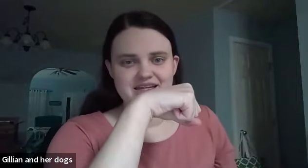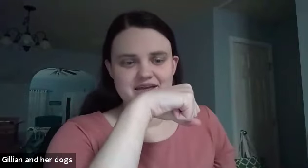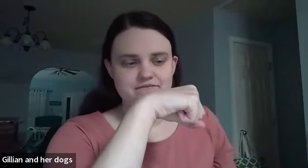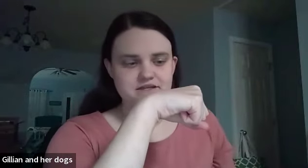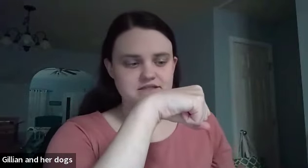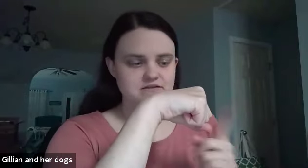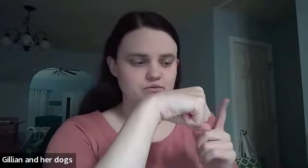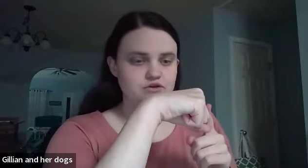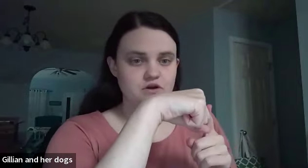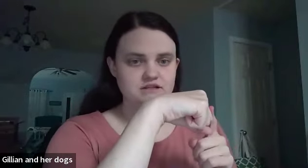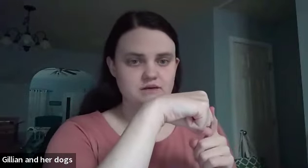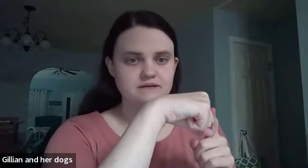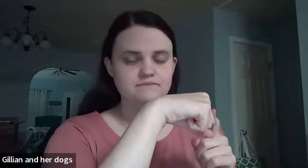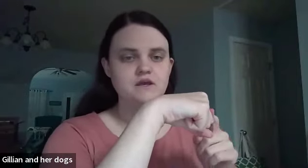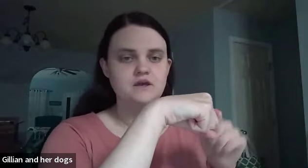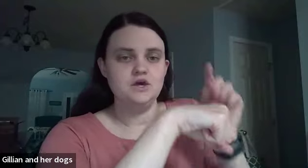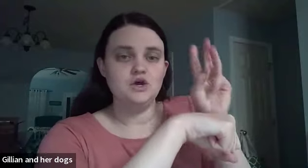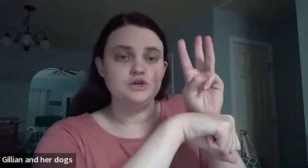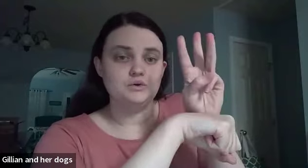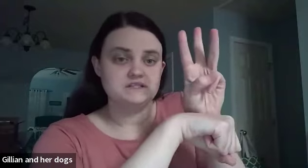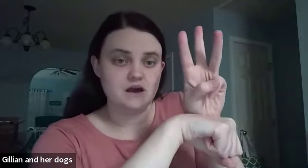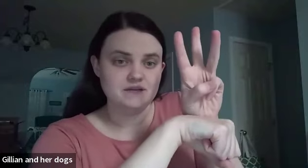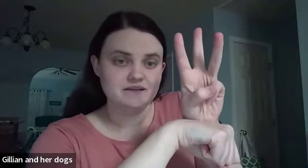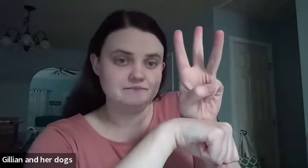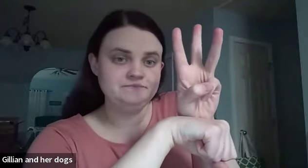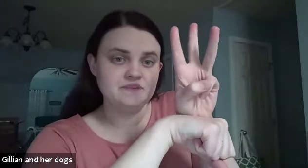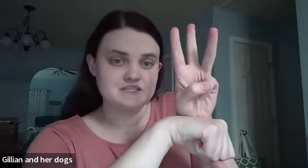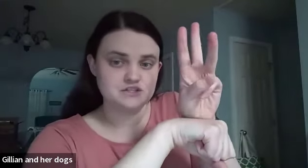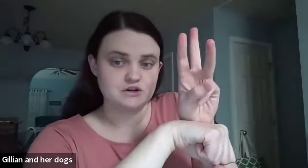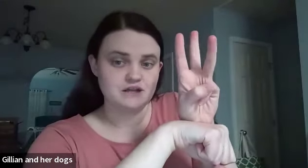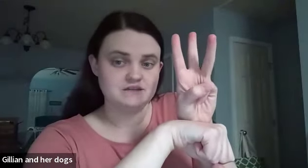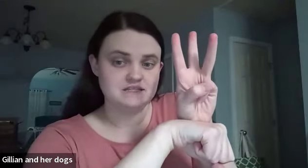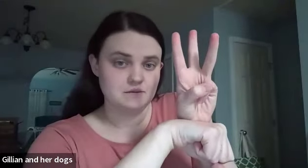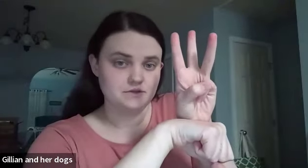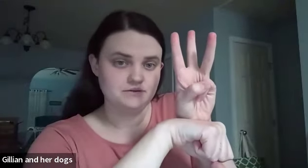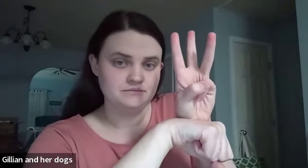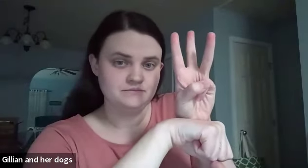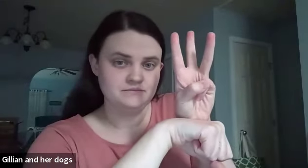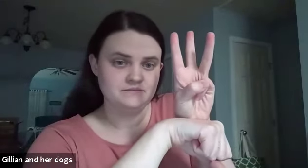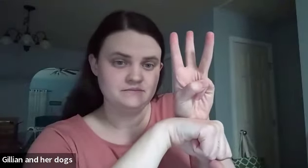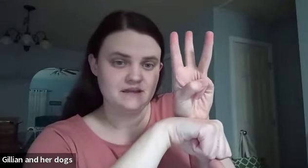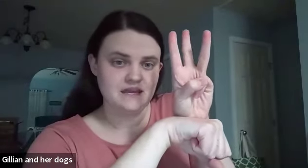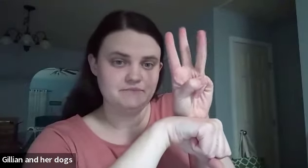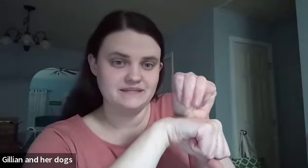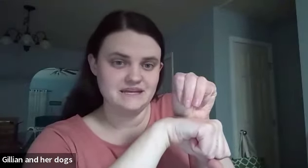a fist with your non-dominant. Your dominant is going to start as a W and bend